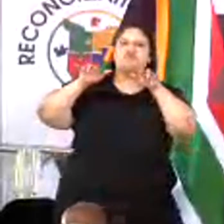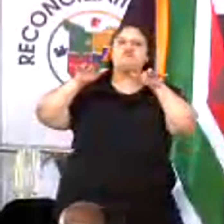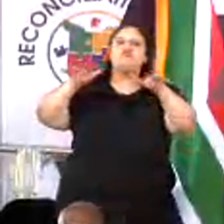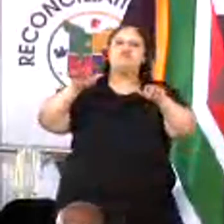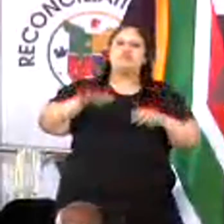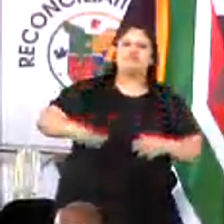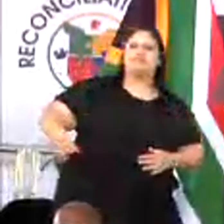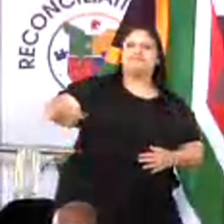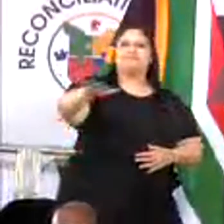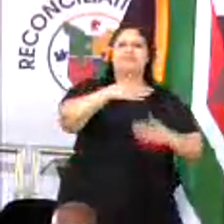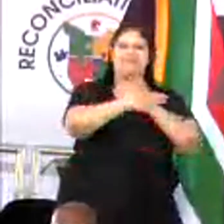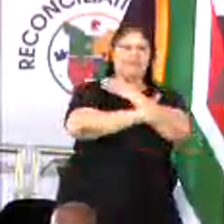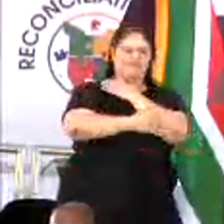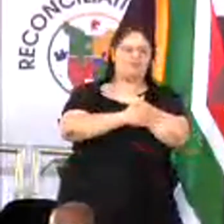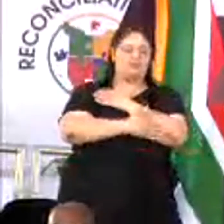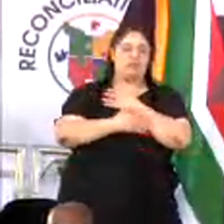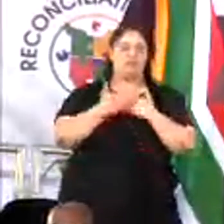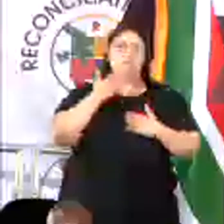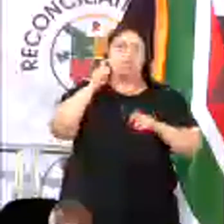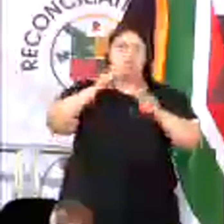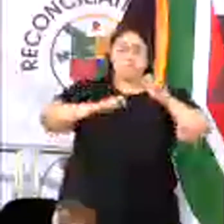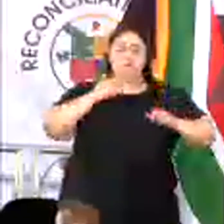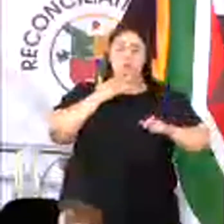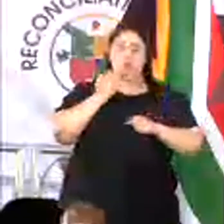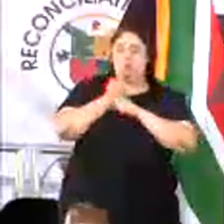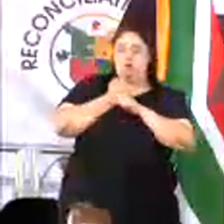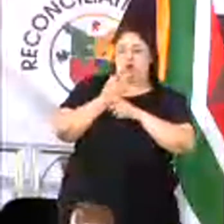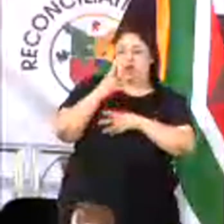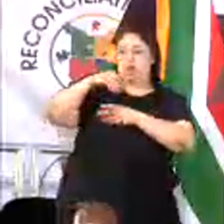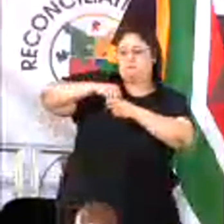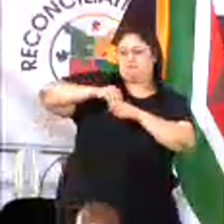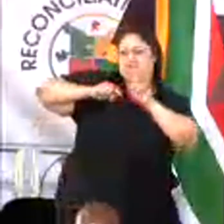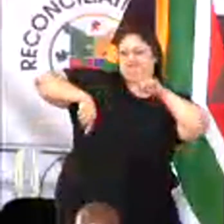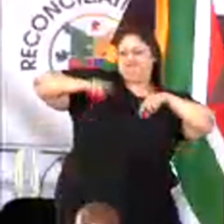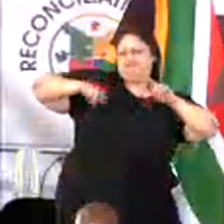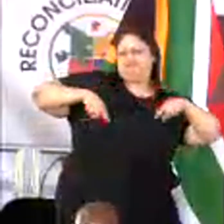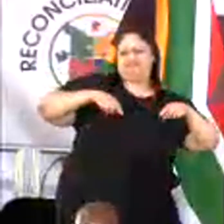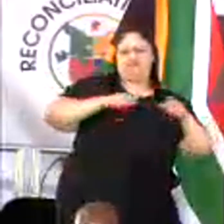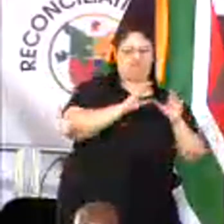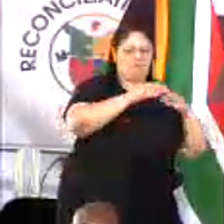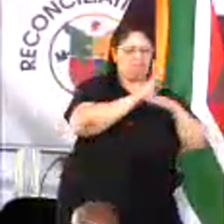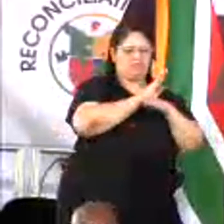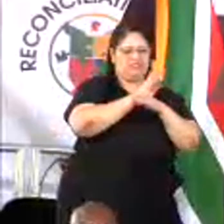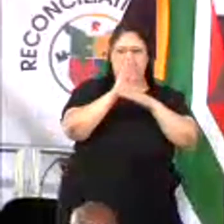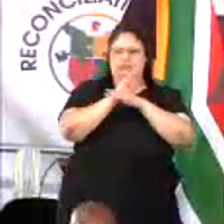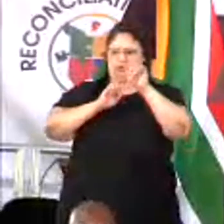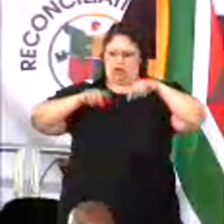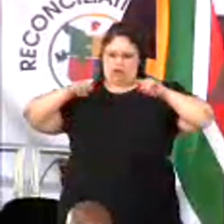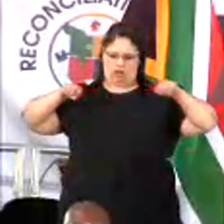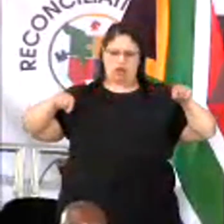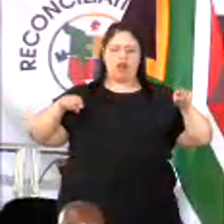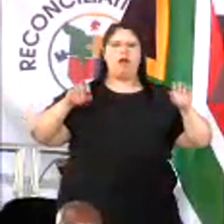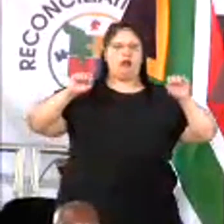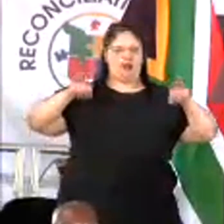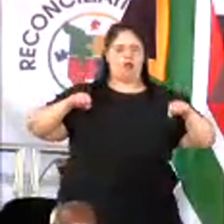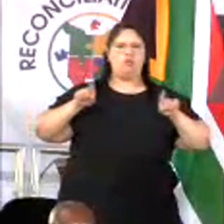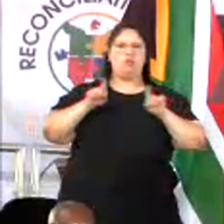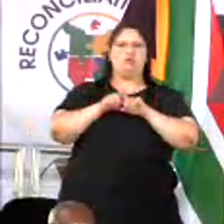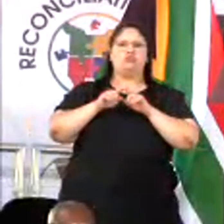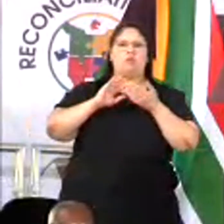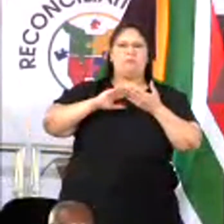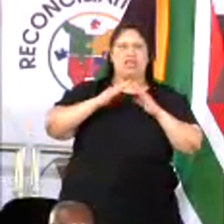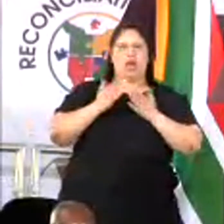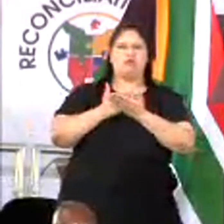the country, that people who work in various enterprises should also